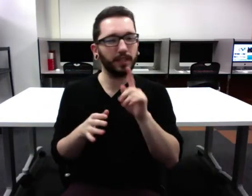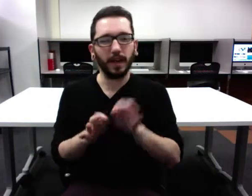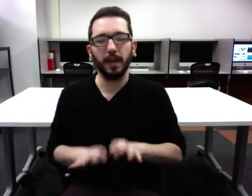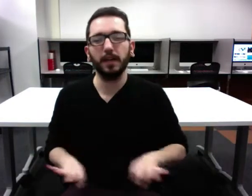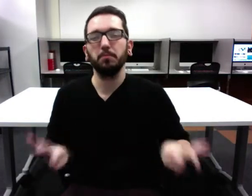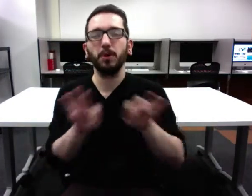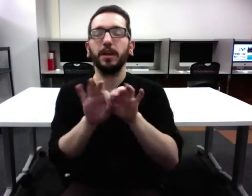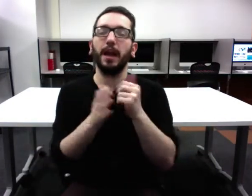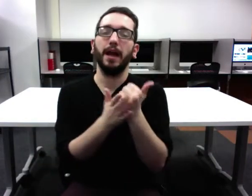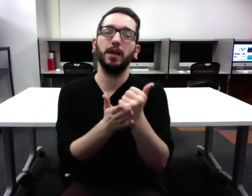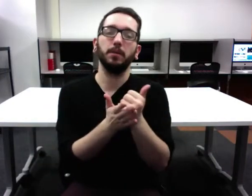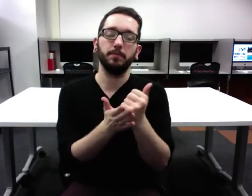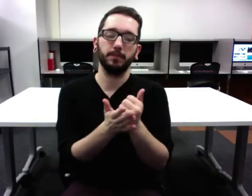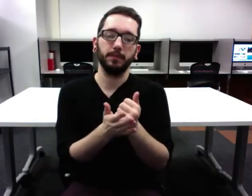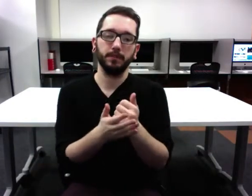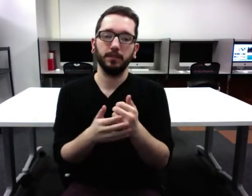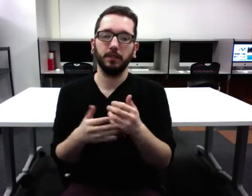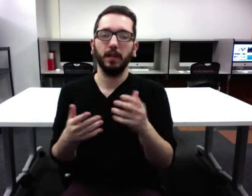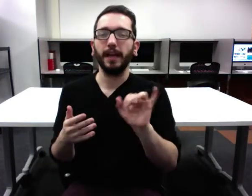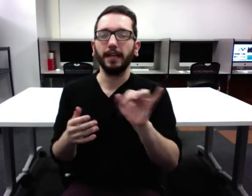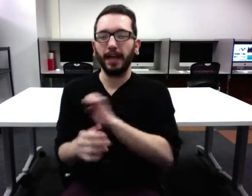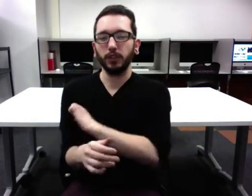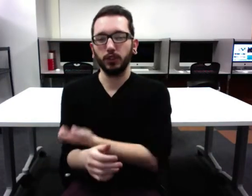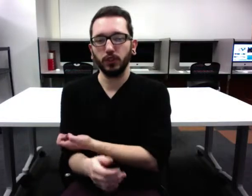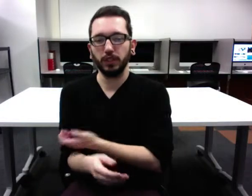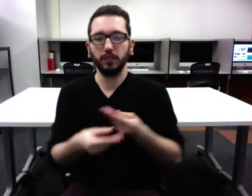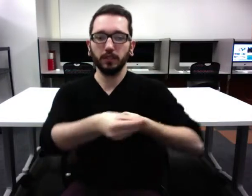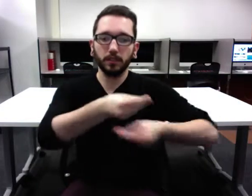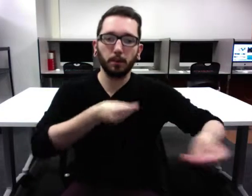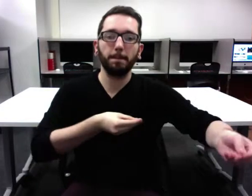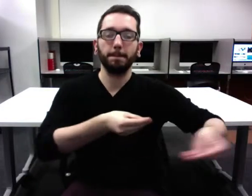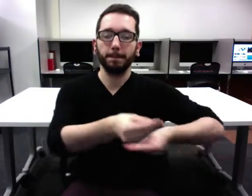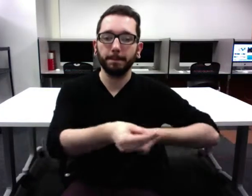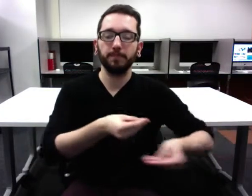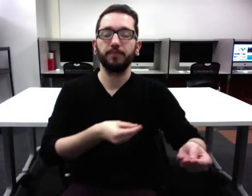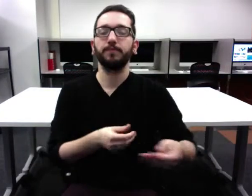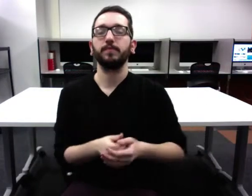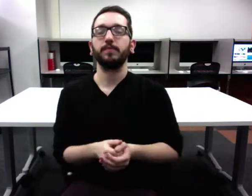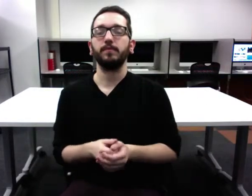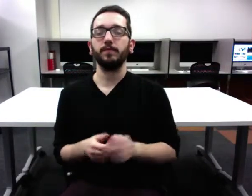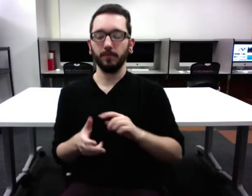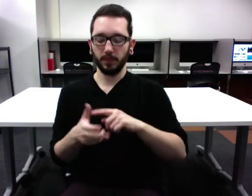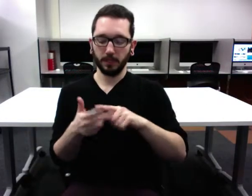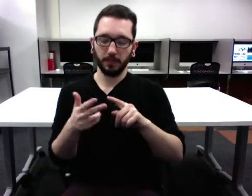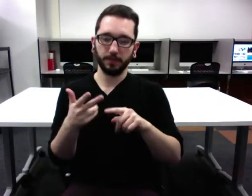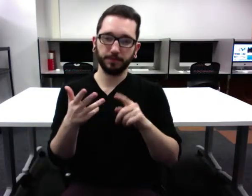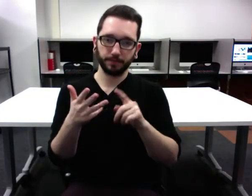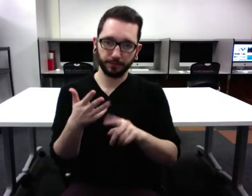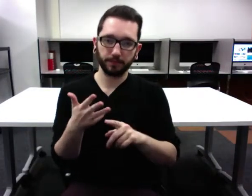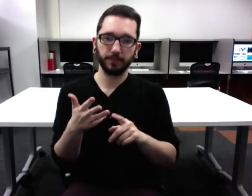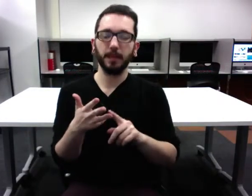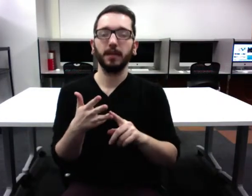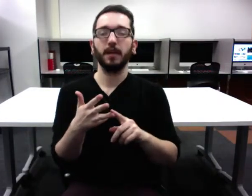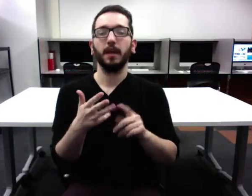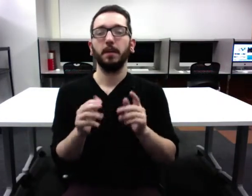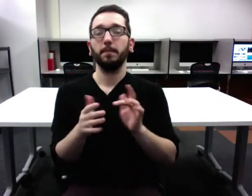energy, that's had some effects on pain. And then there are entire whole medical systems that are outside